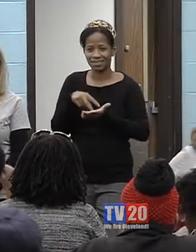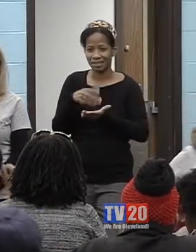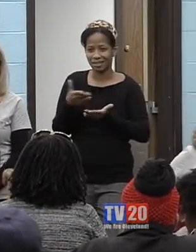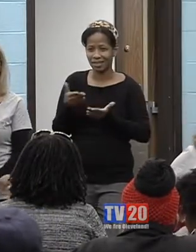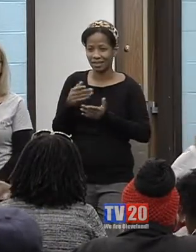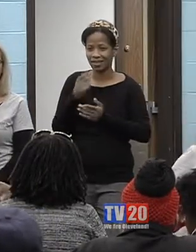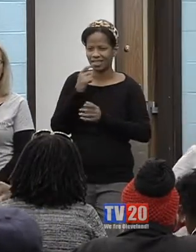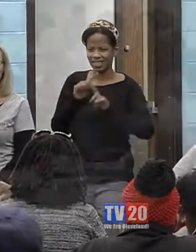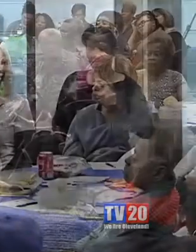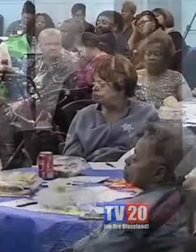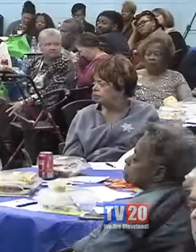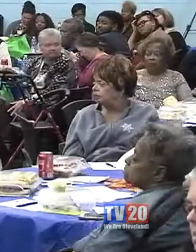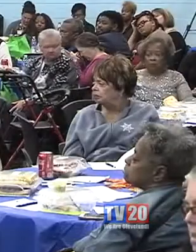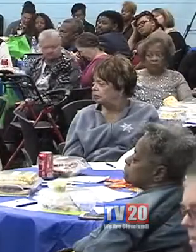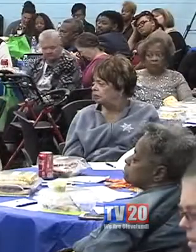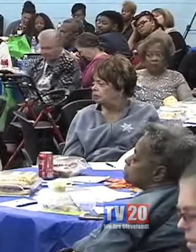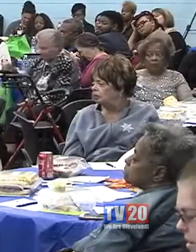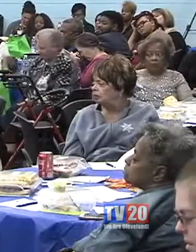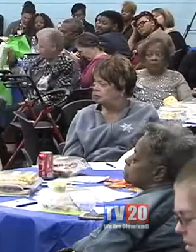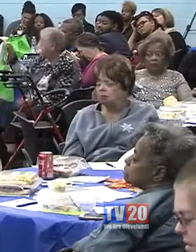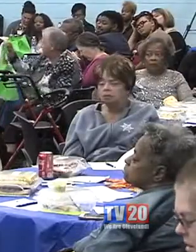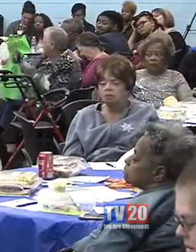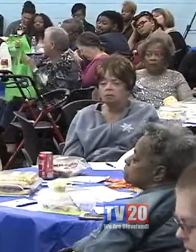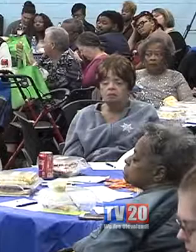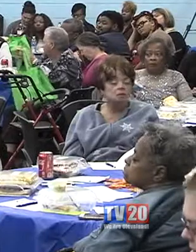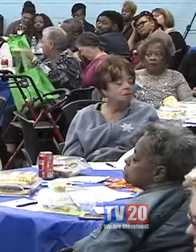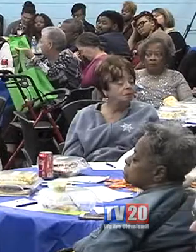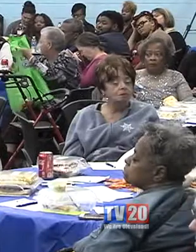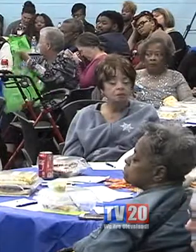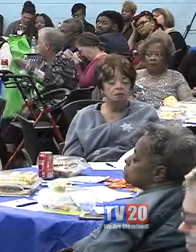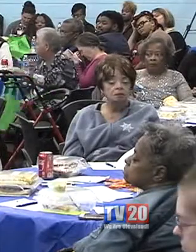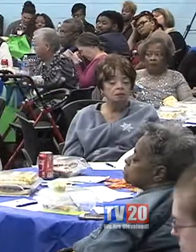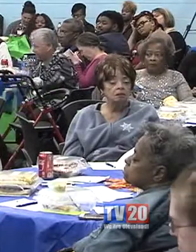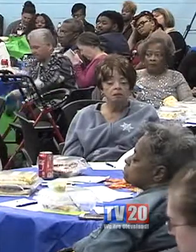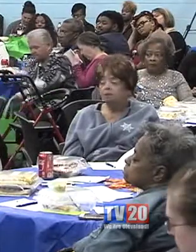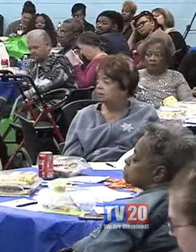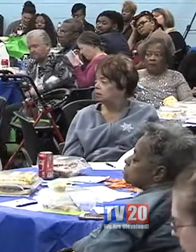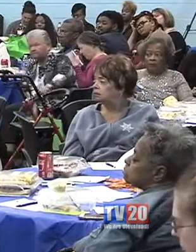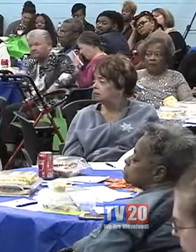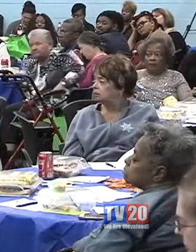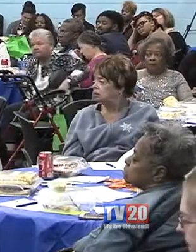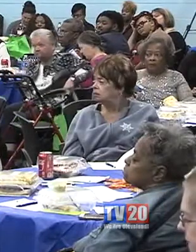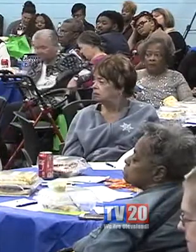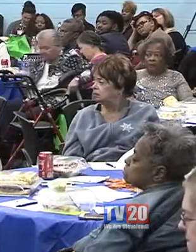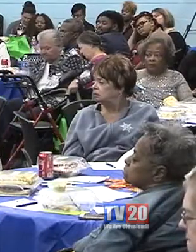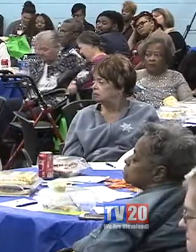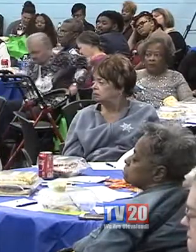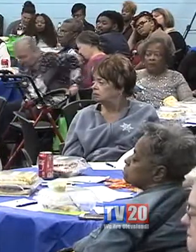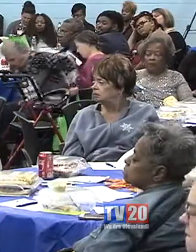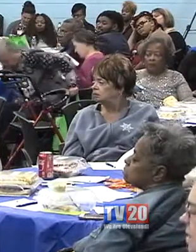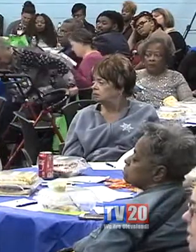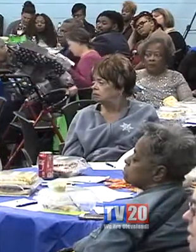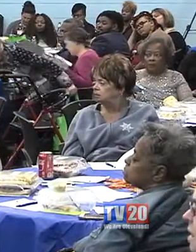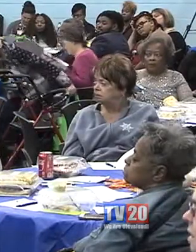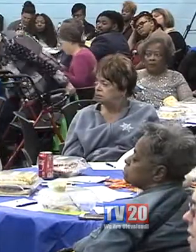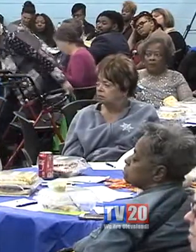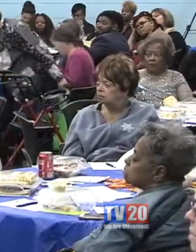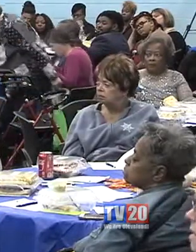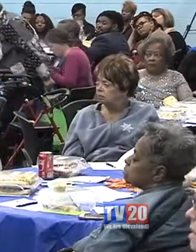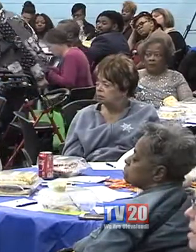though it has a handle. And then there's a handled one that is for using for hand. There's a bar magnifier and an electronic magnifier.